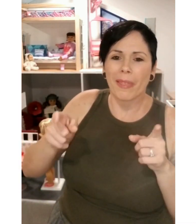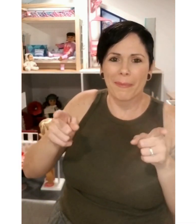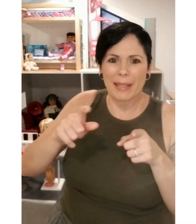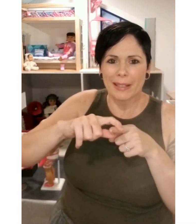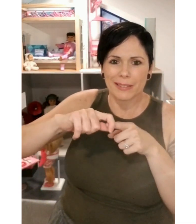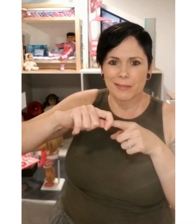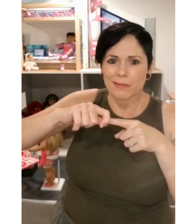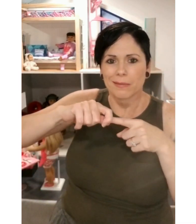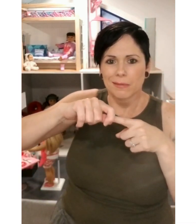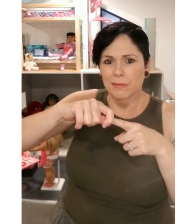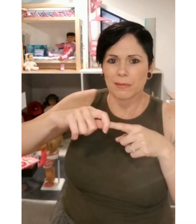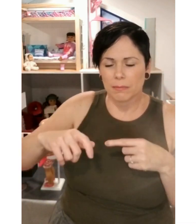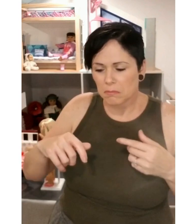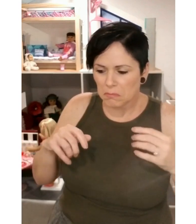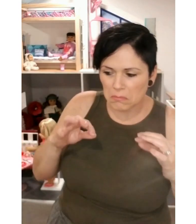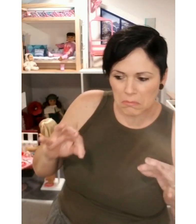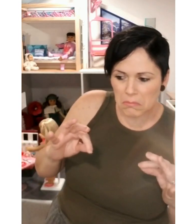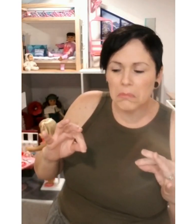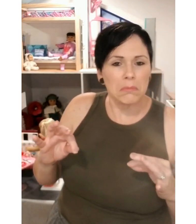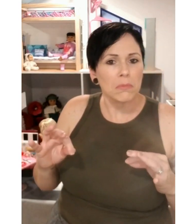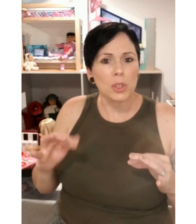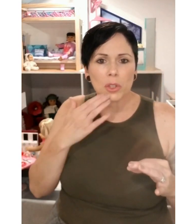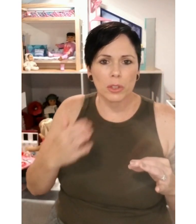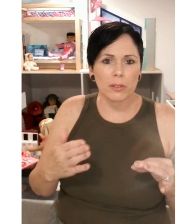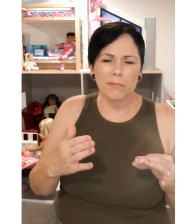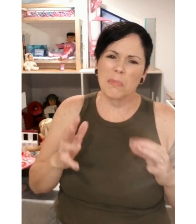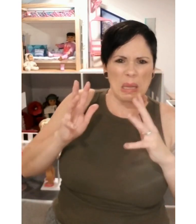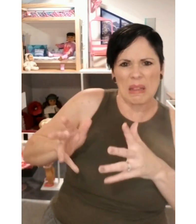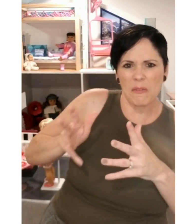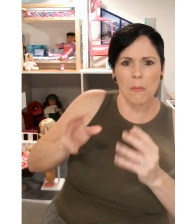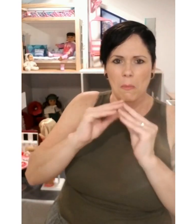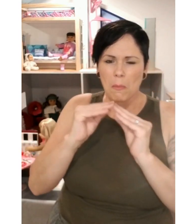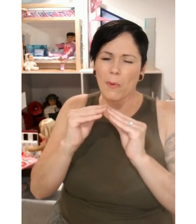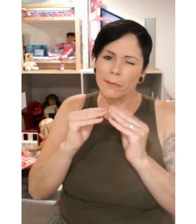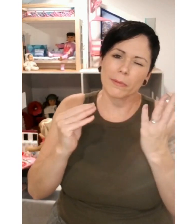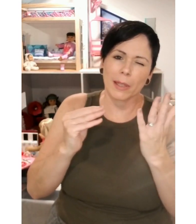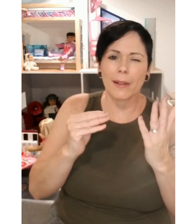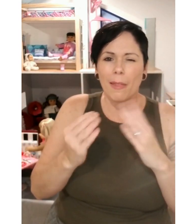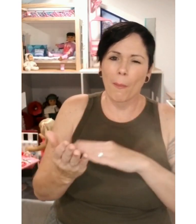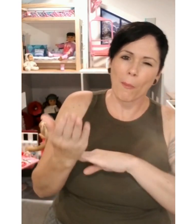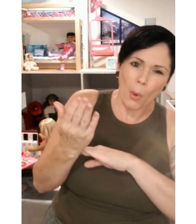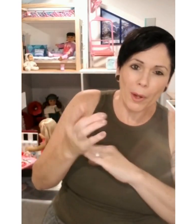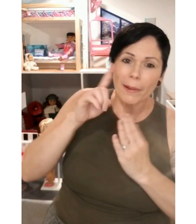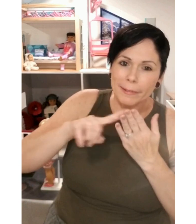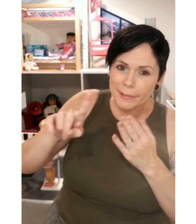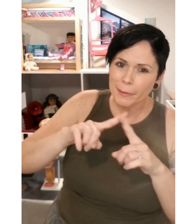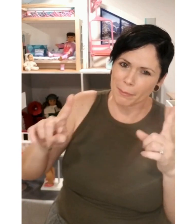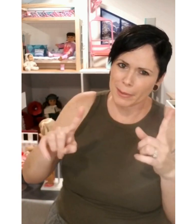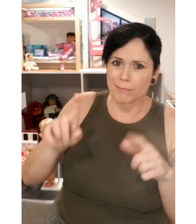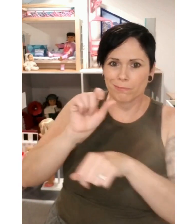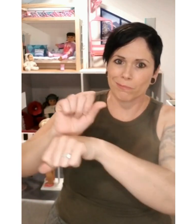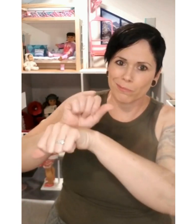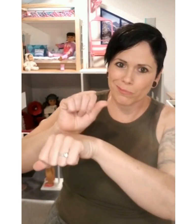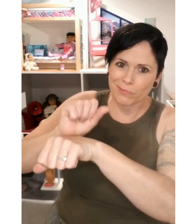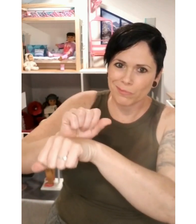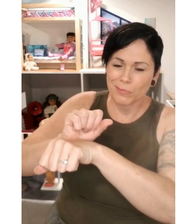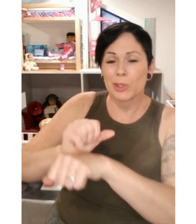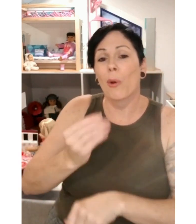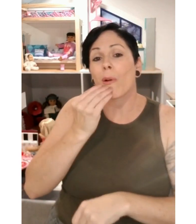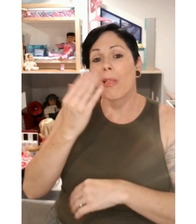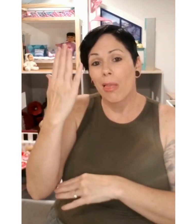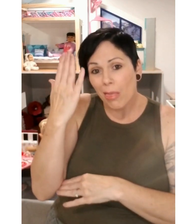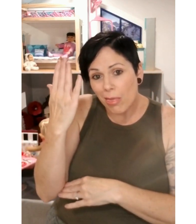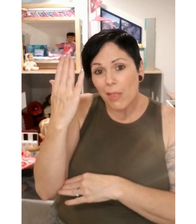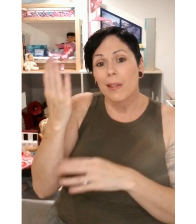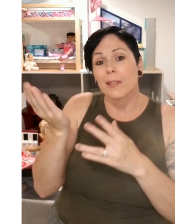everything was completely dry. And even then, I didn't do anything with it because I had to go to work. So on my lunch break, which meant it had been at